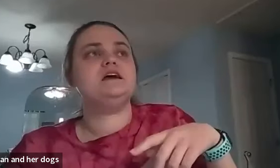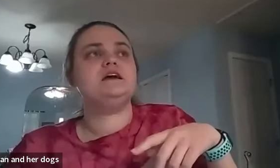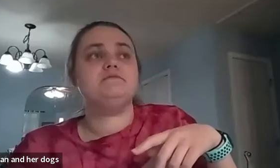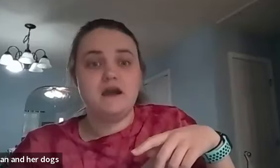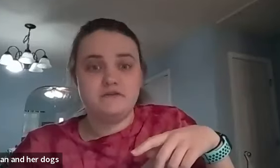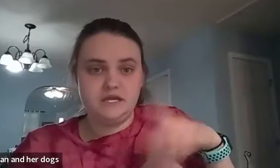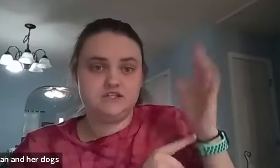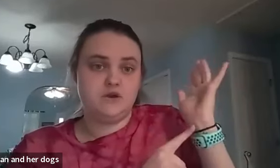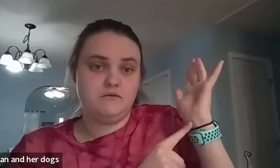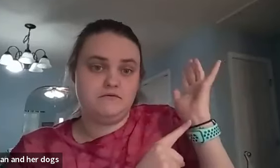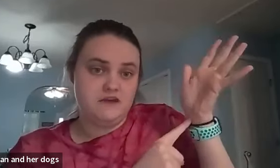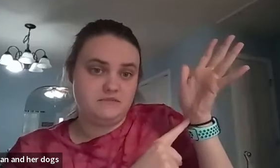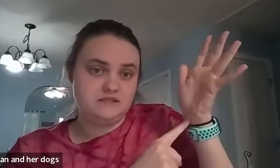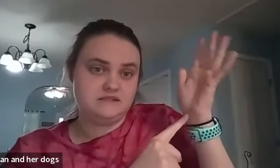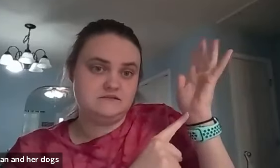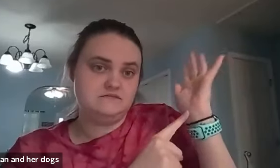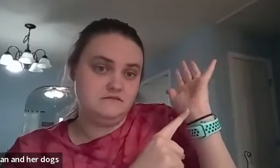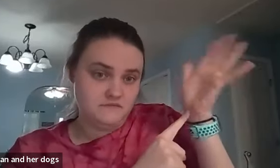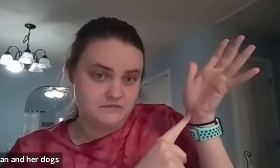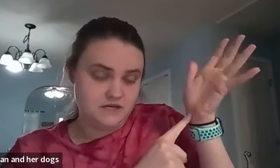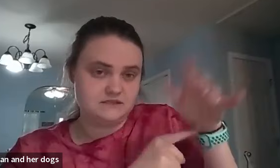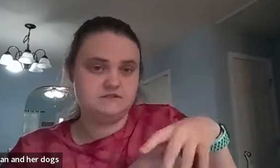saying 5 minutes, you'd go 5 minutes. 5 minutes,